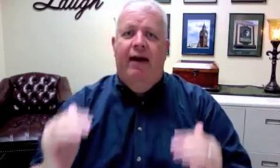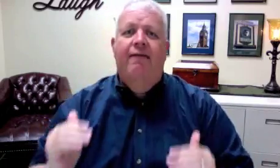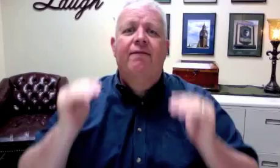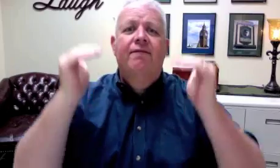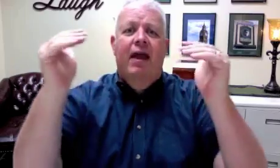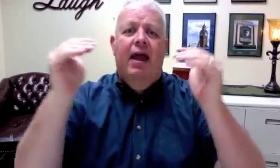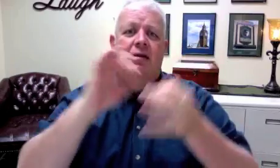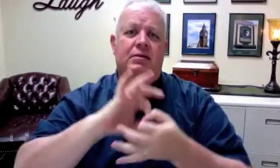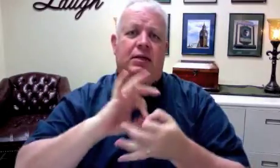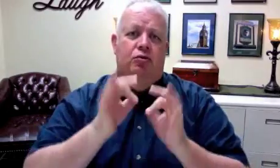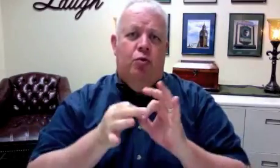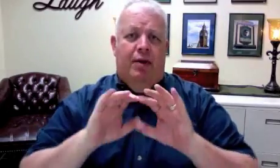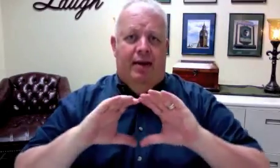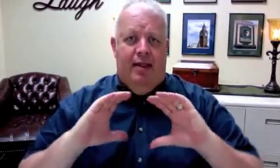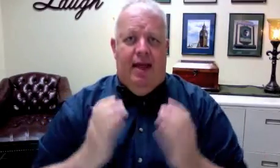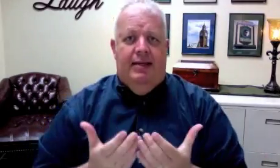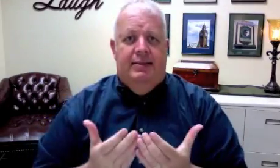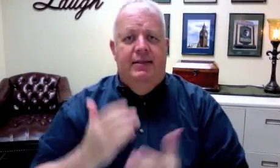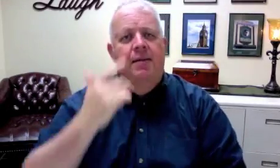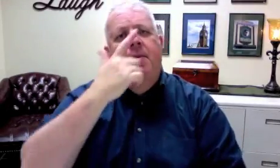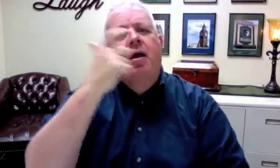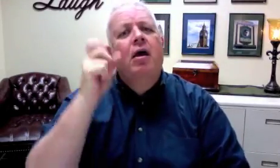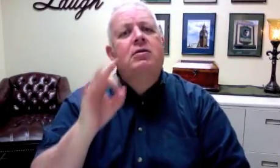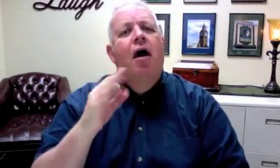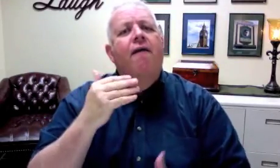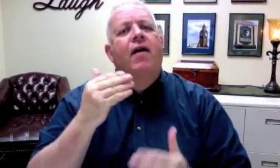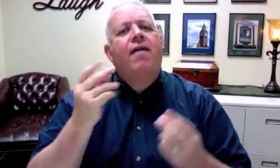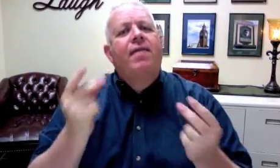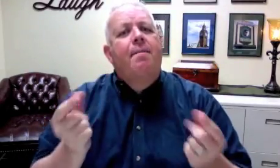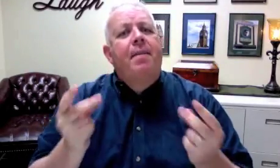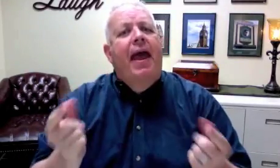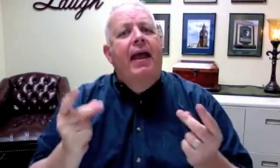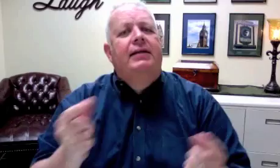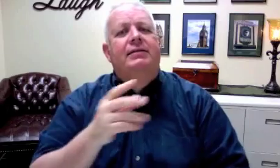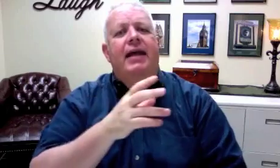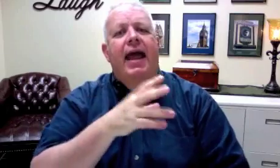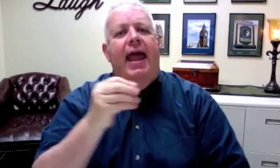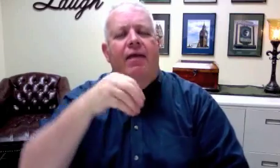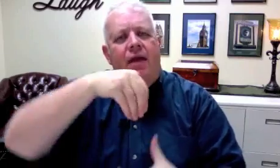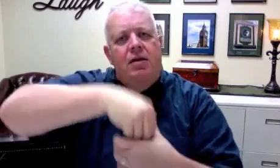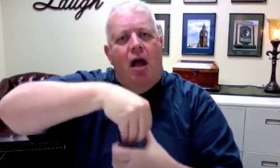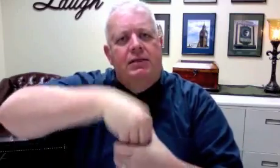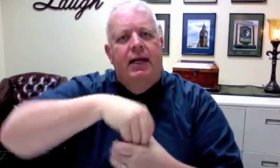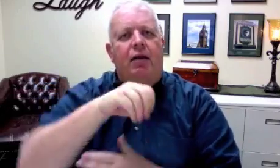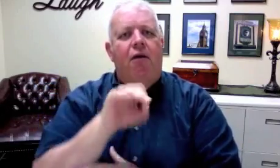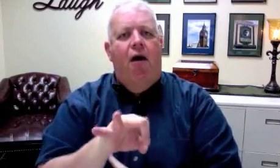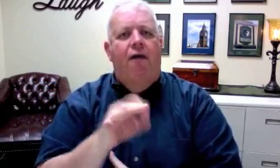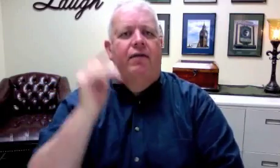classes because of the pace and content of the speeches.